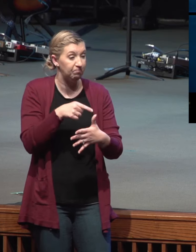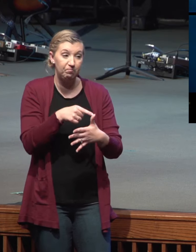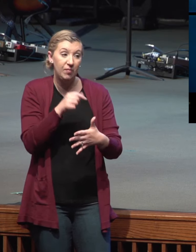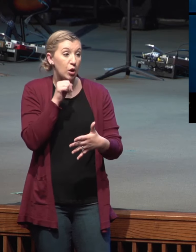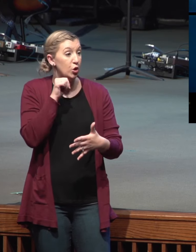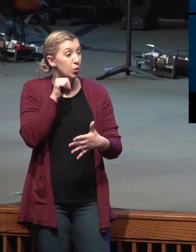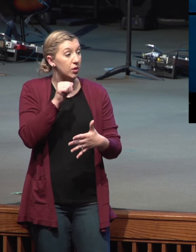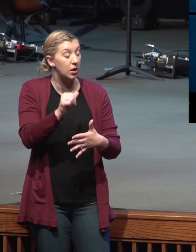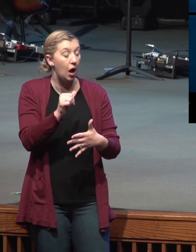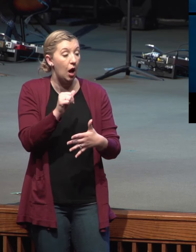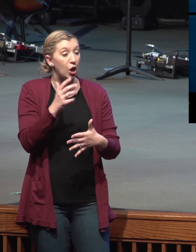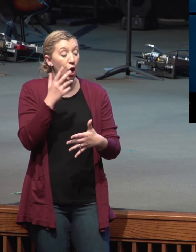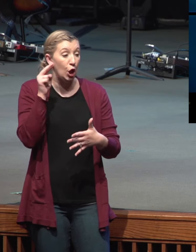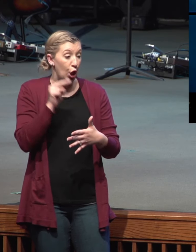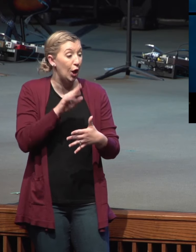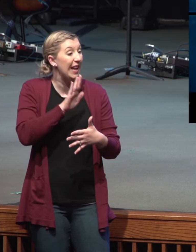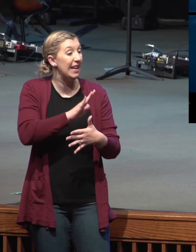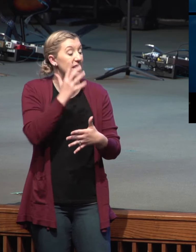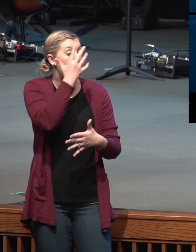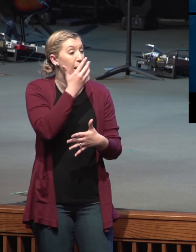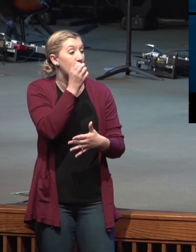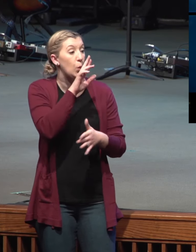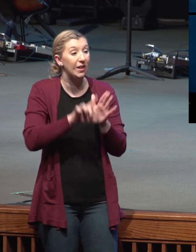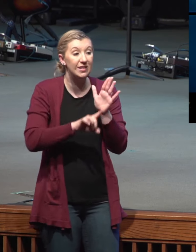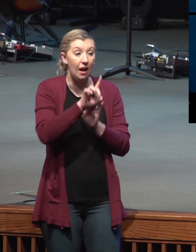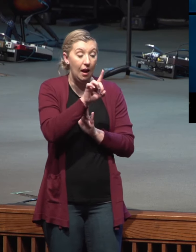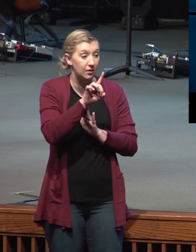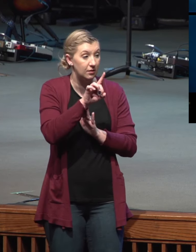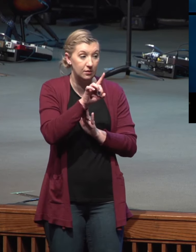look on his appearance or the height of his stature.